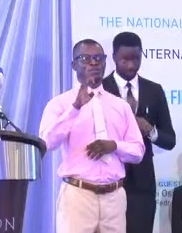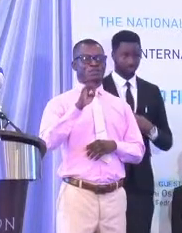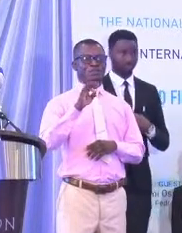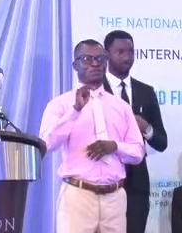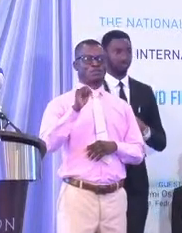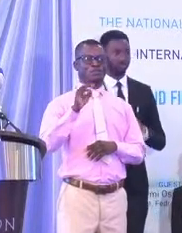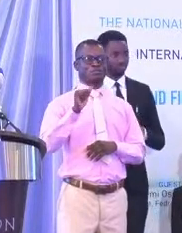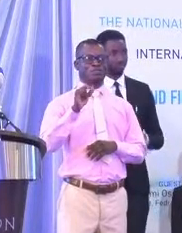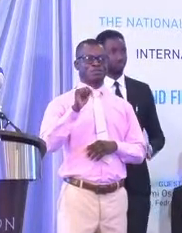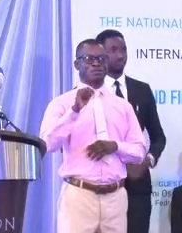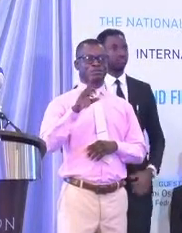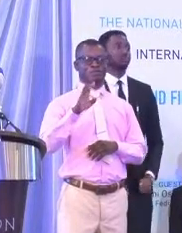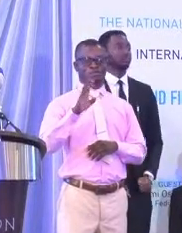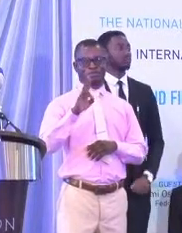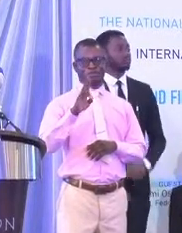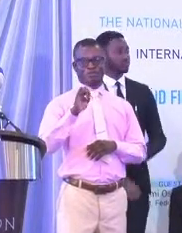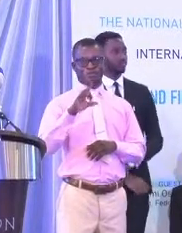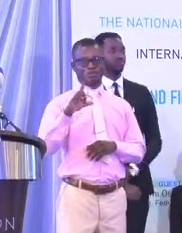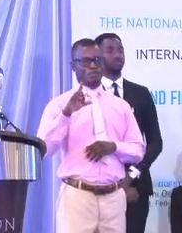Emmanuel Agaji.